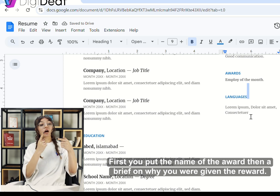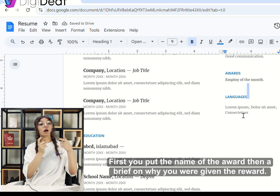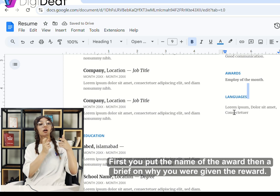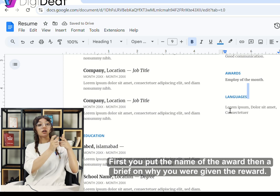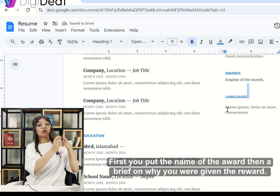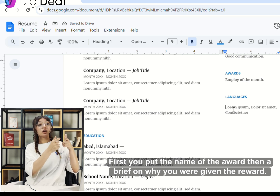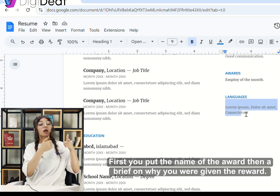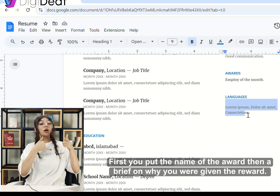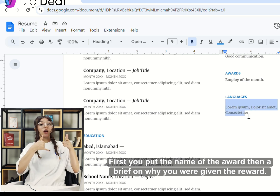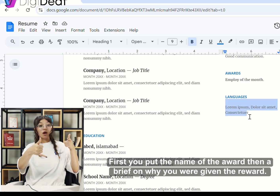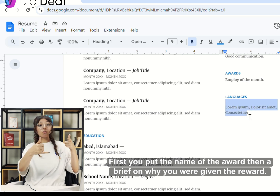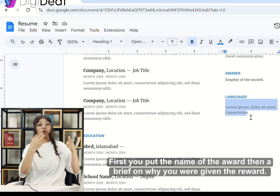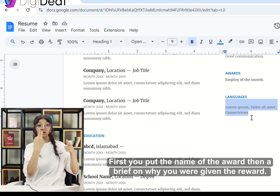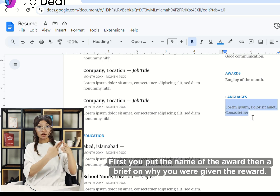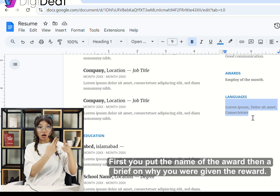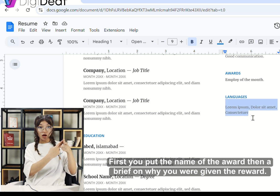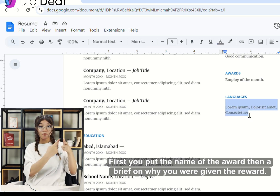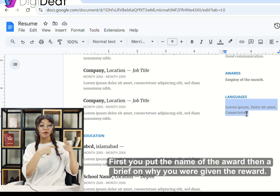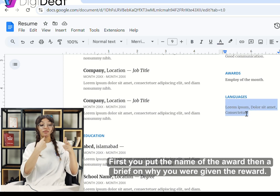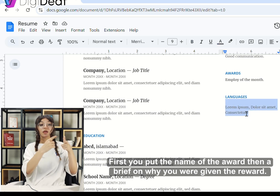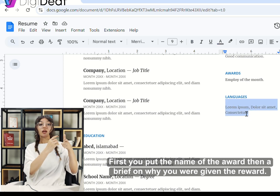award, then a brief on why you were given the reward.